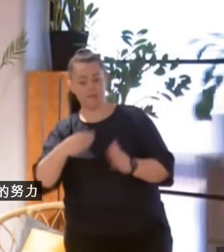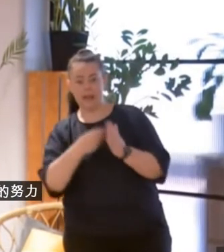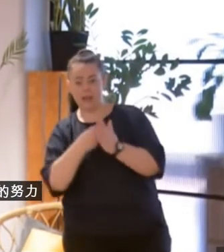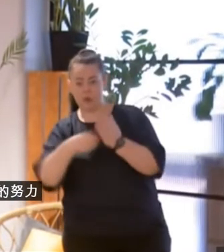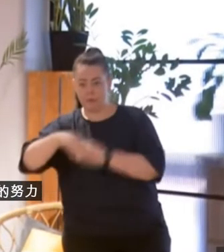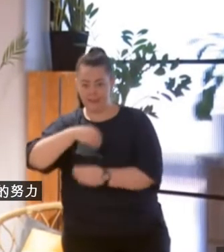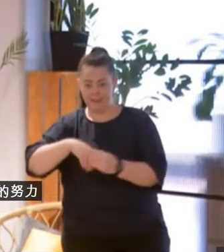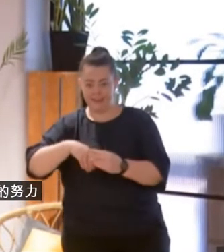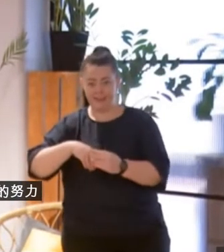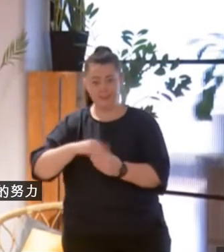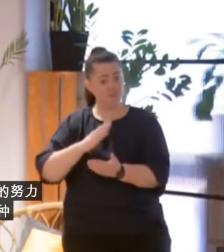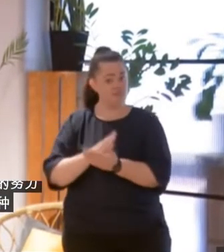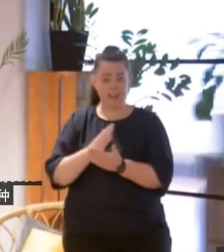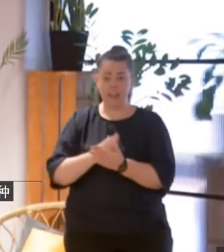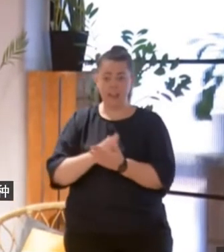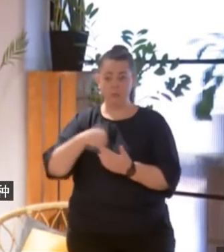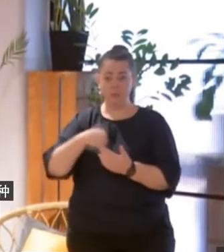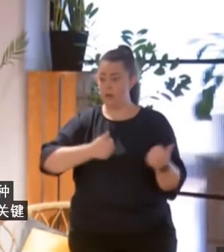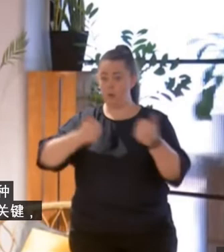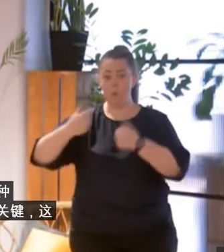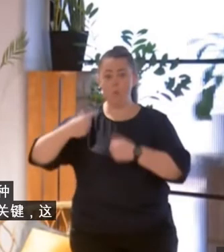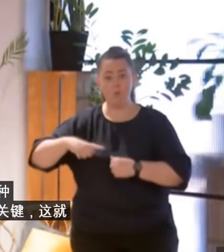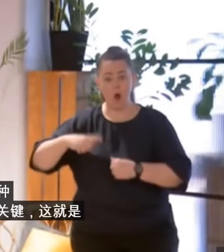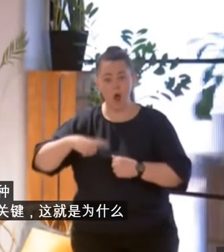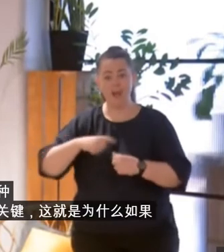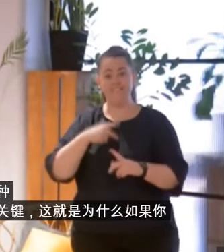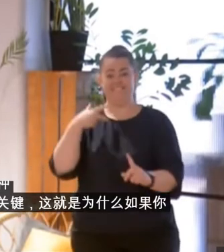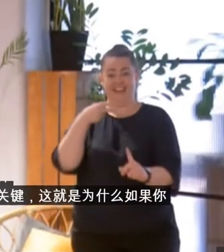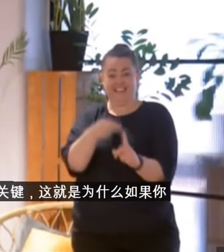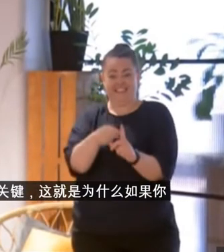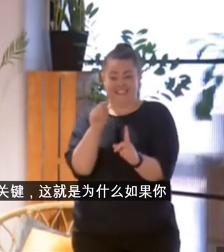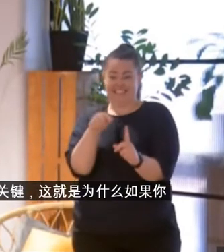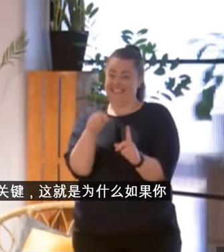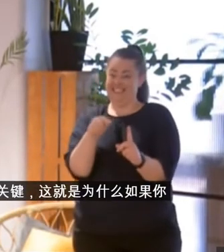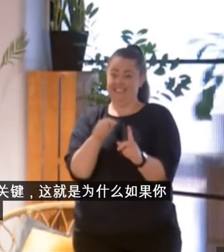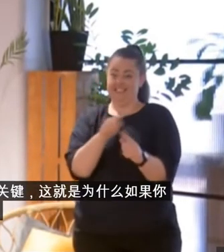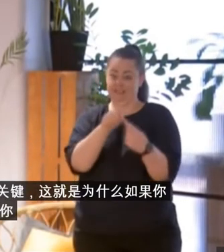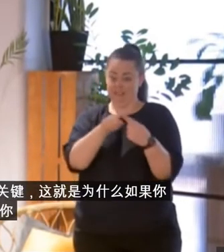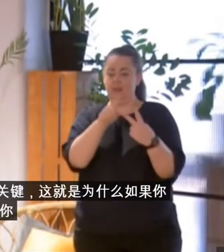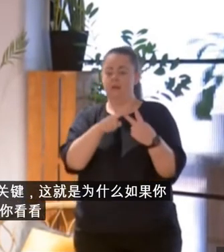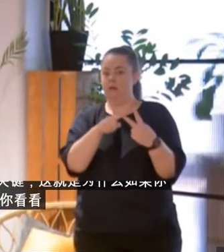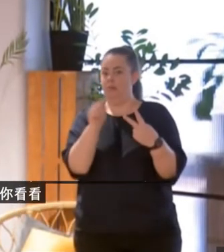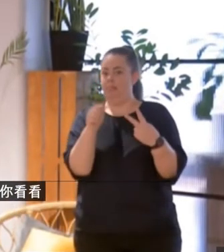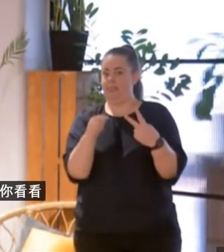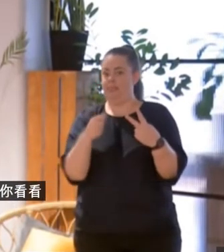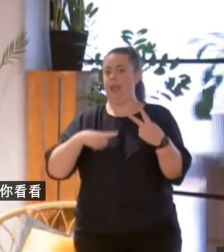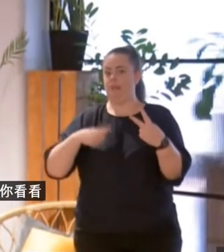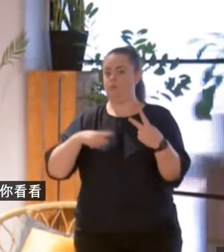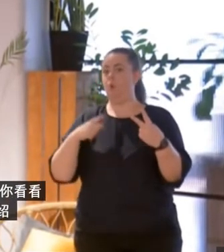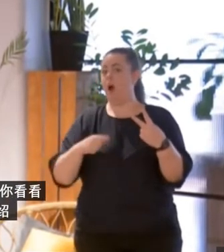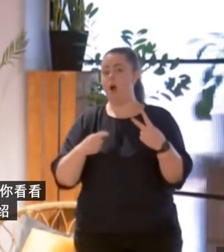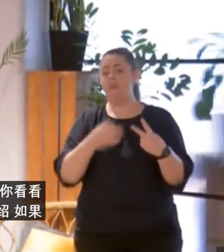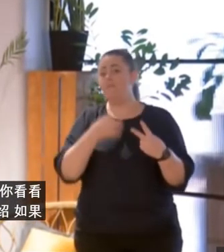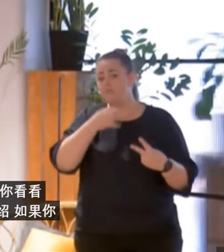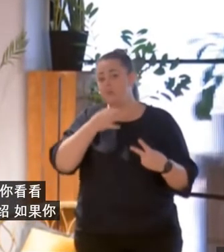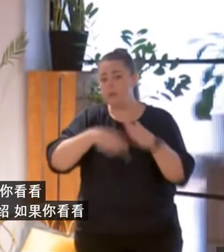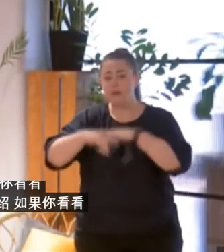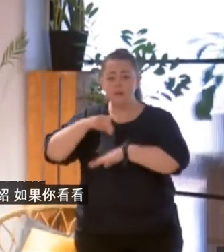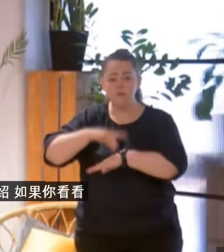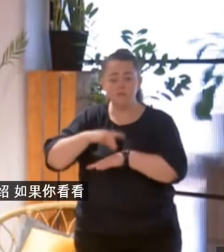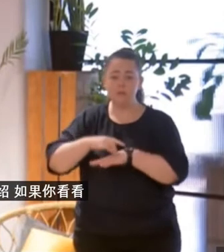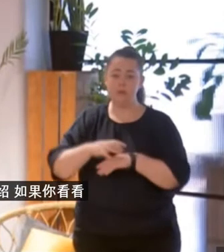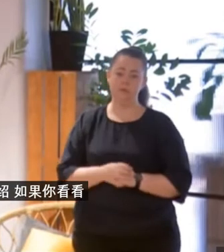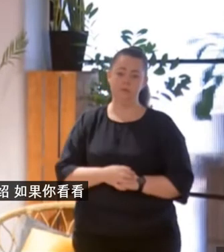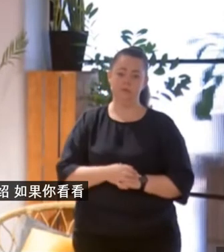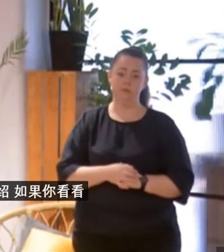in, day out, and vaccination has been key to that. That's why if you look at the hospitalisations, if you look at ICU presentations, if you look at